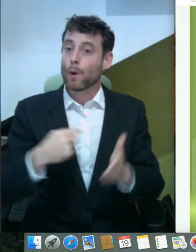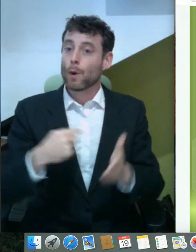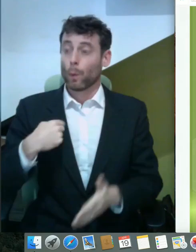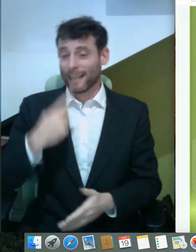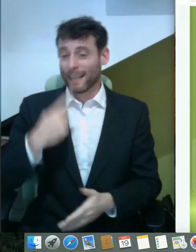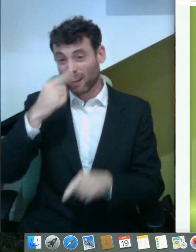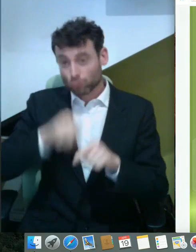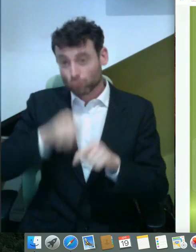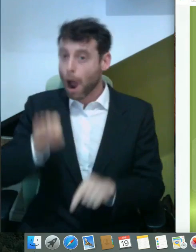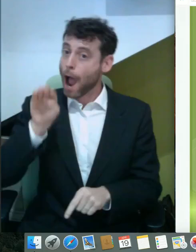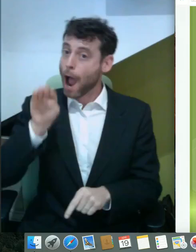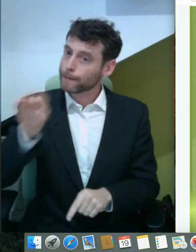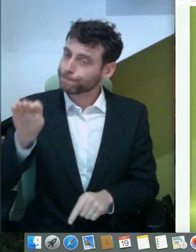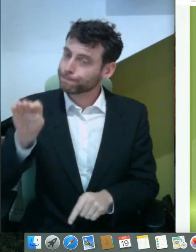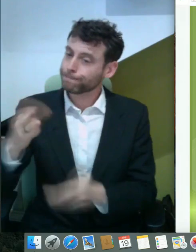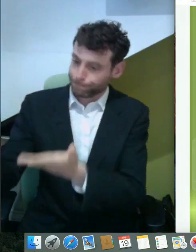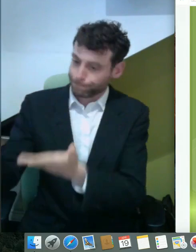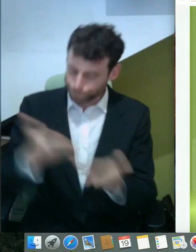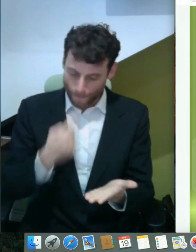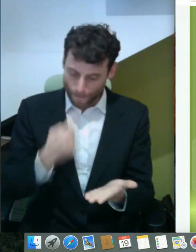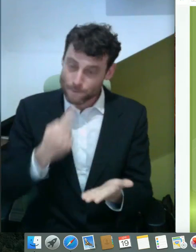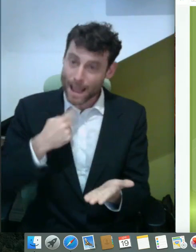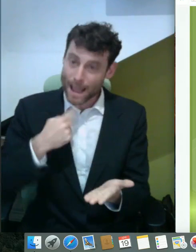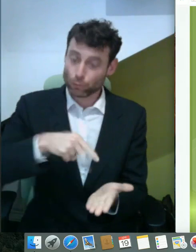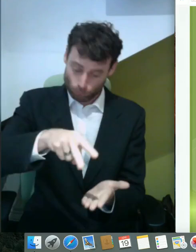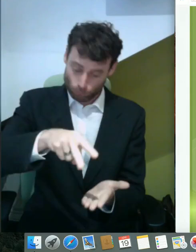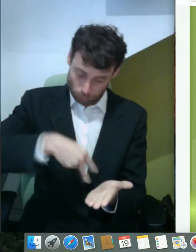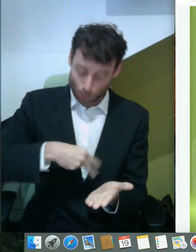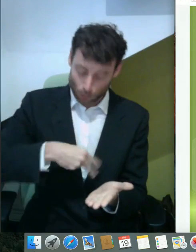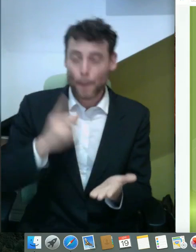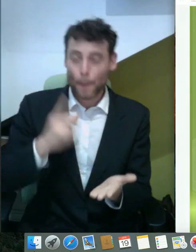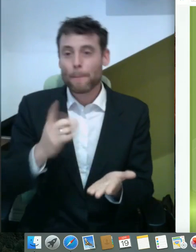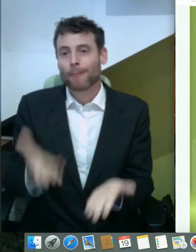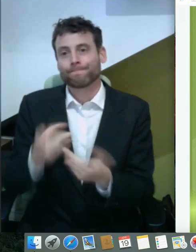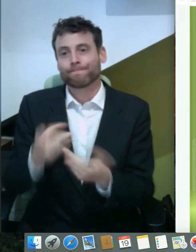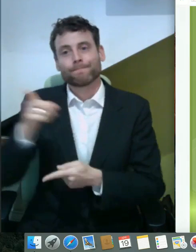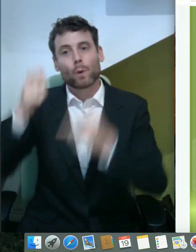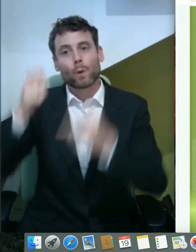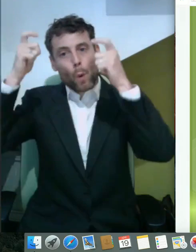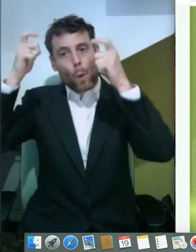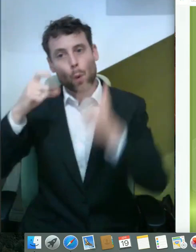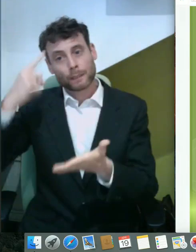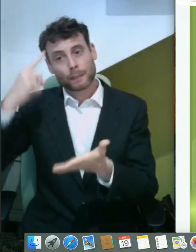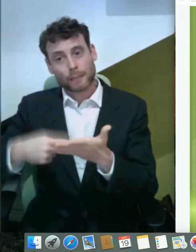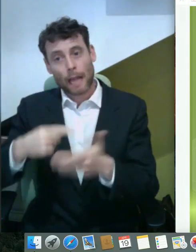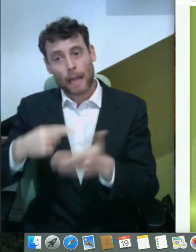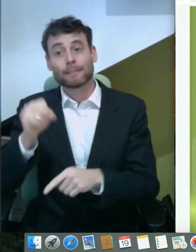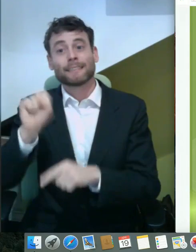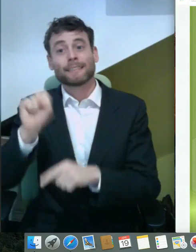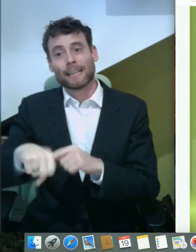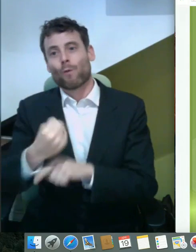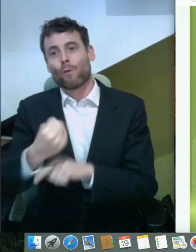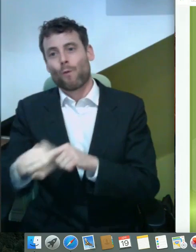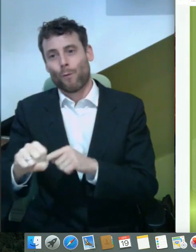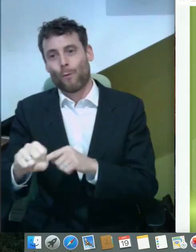the court often when it comes to having sight of those ahead of time.